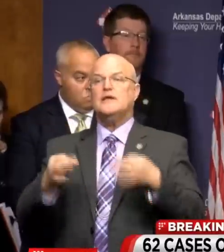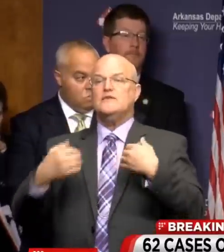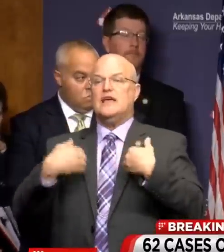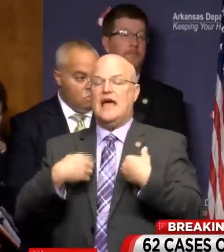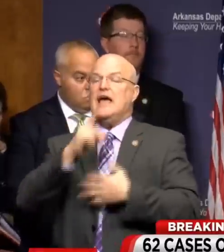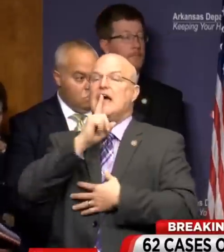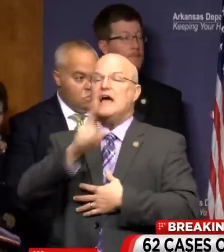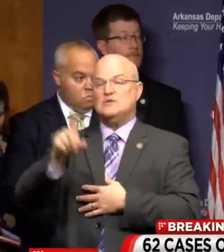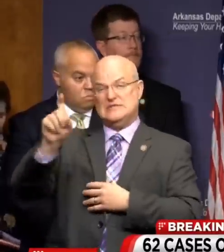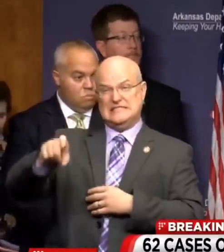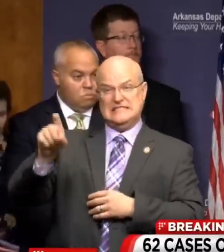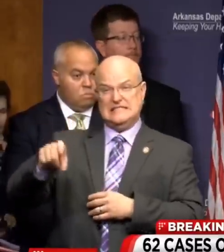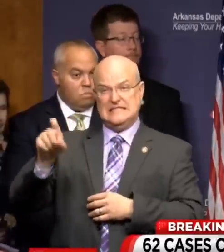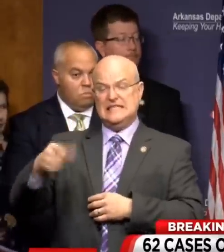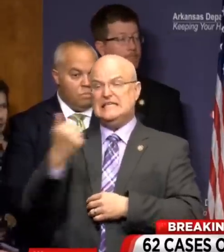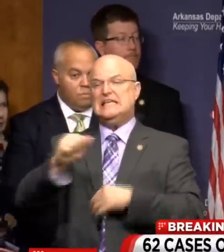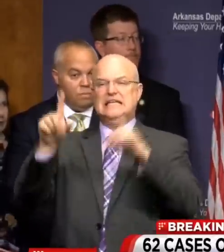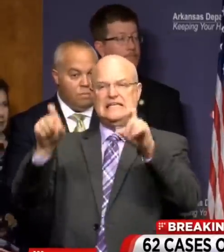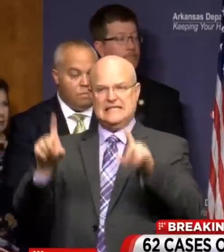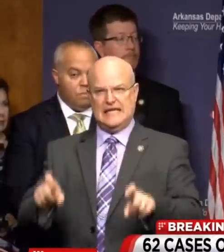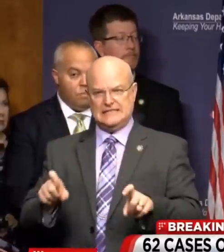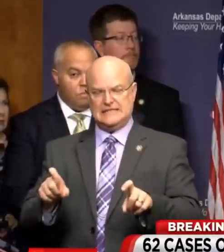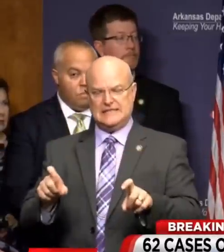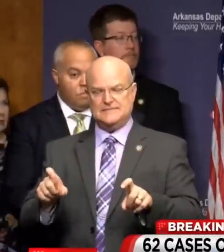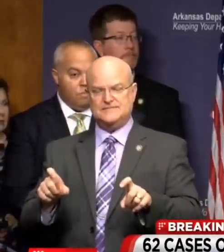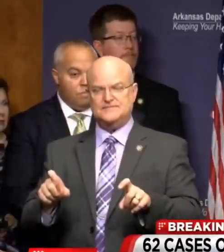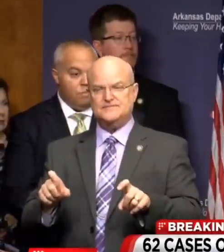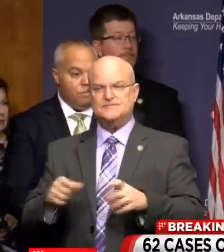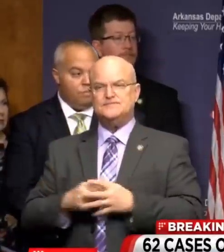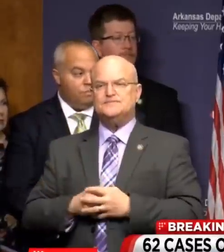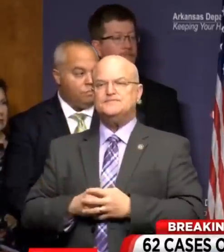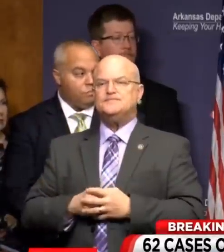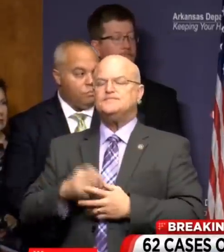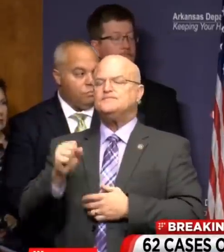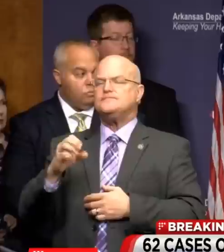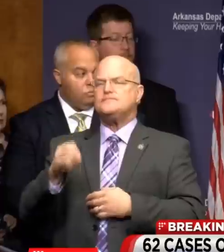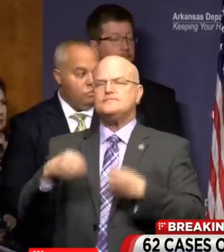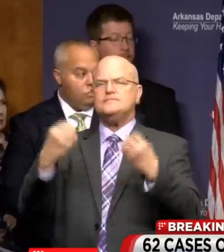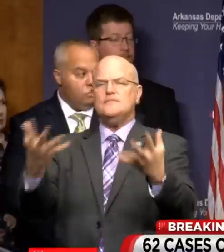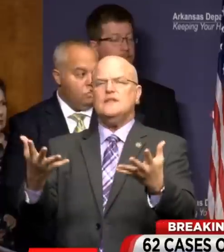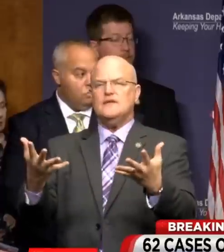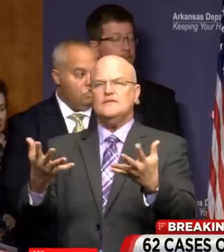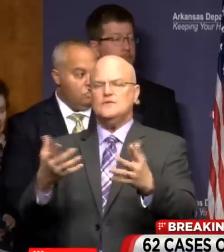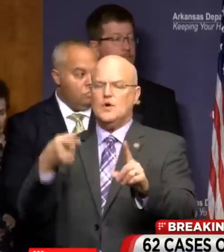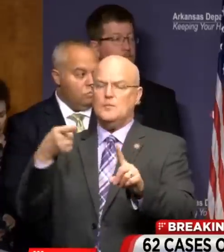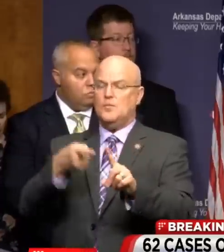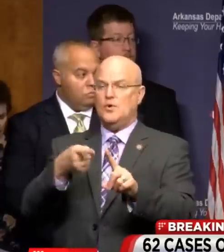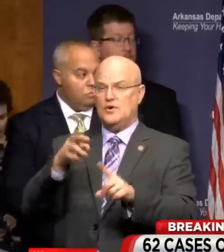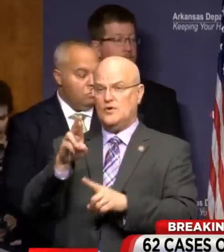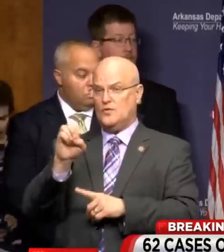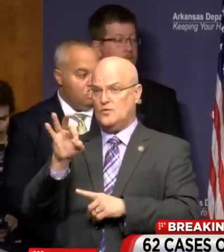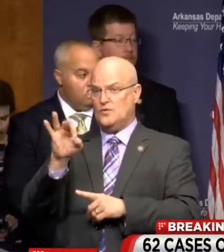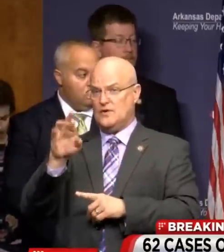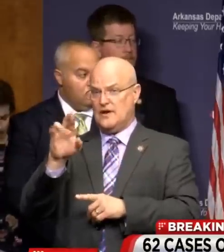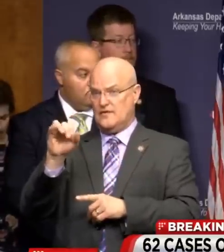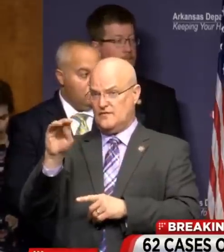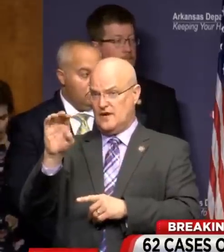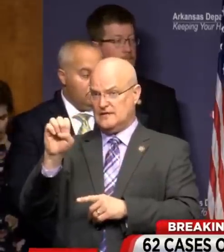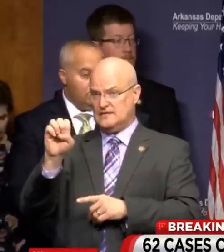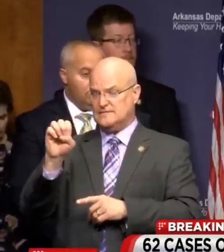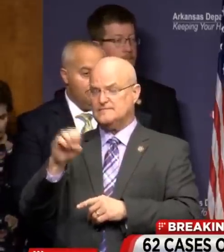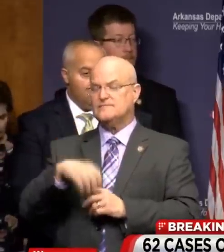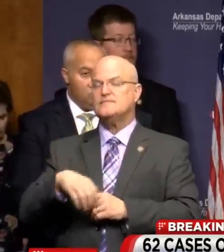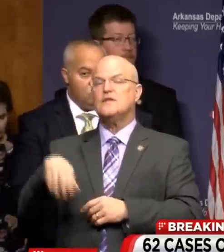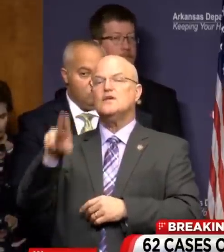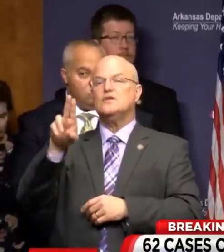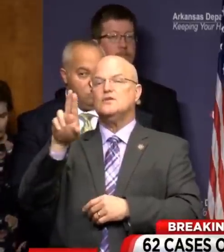whether you actually need any testing at all. And so just to give you a point of reference,